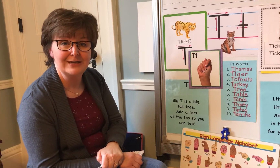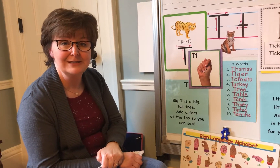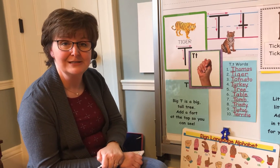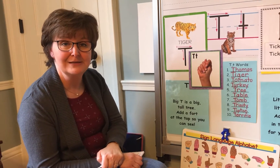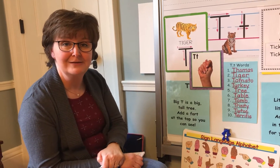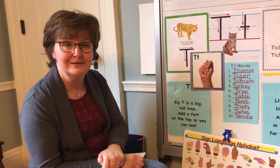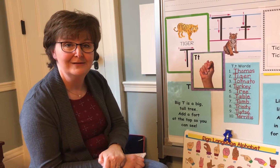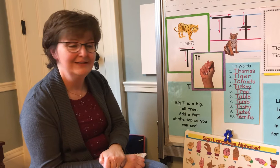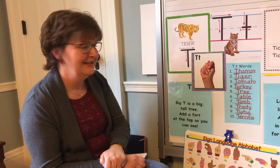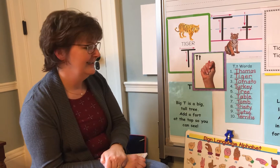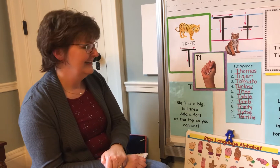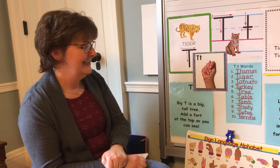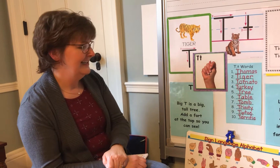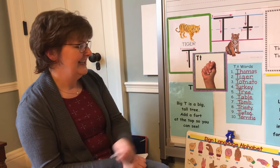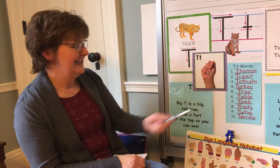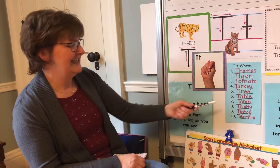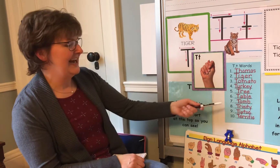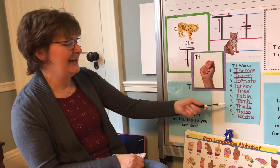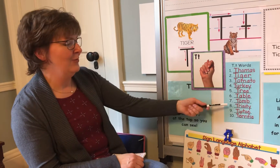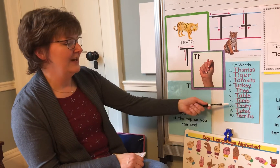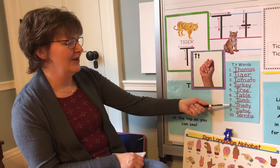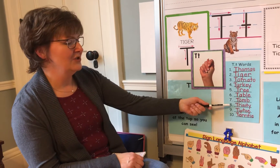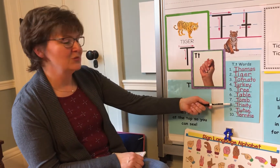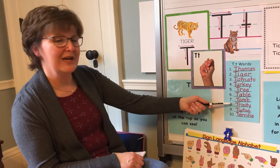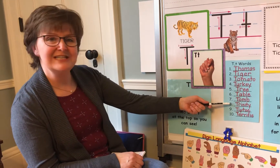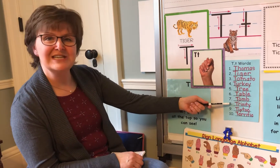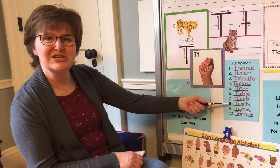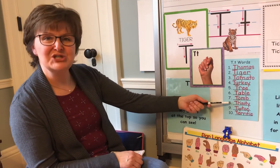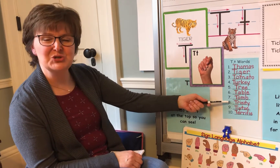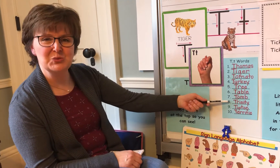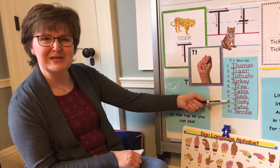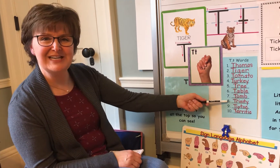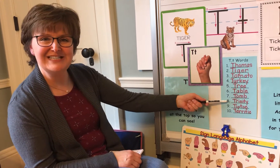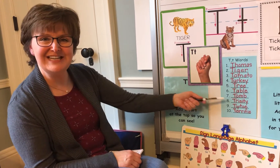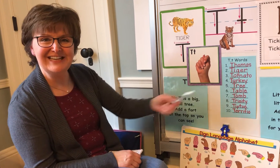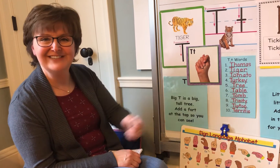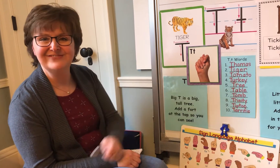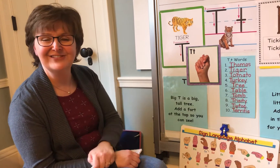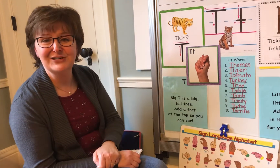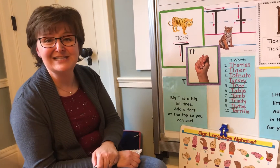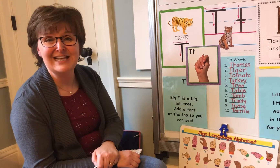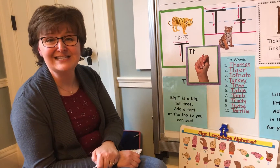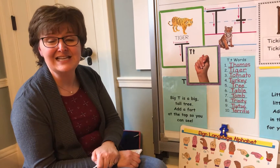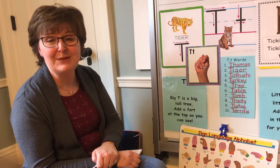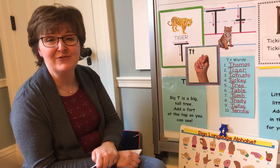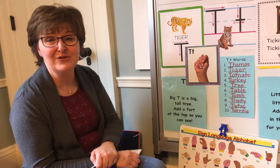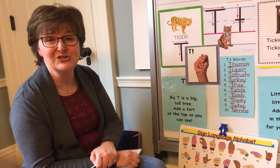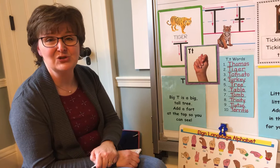friends. Did anyone else write Trinity? Because that's the name of our